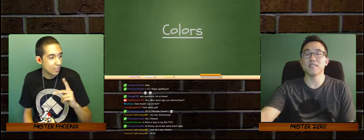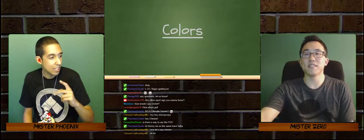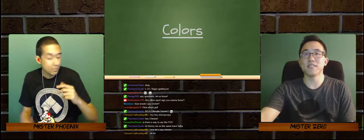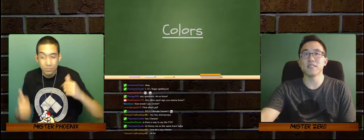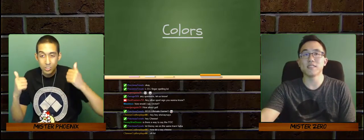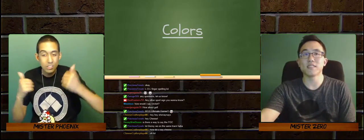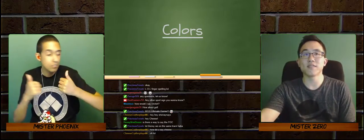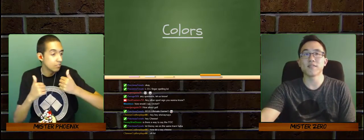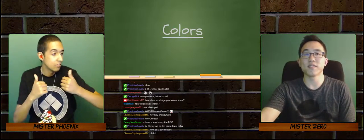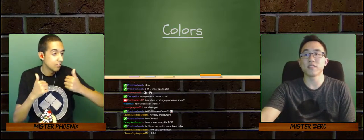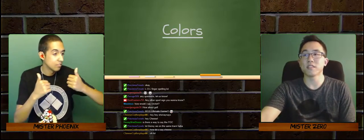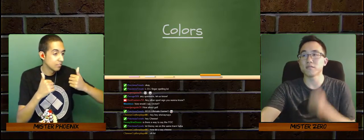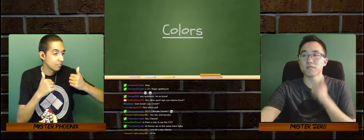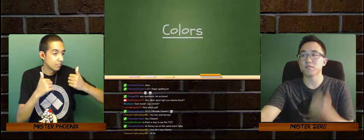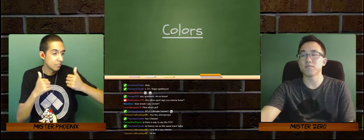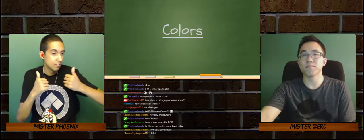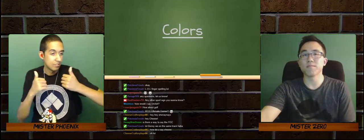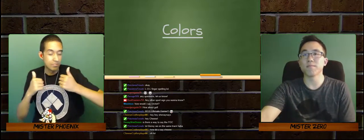All right, good.